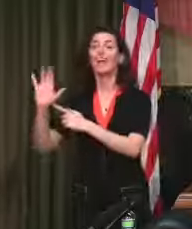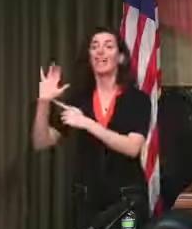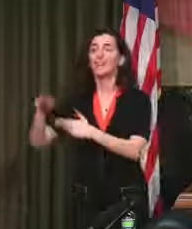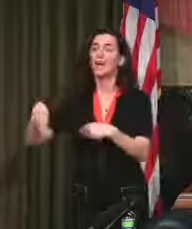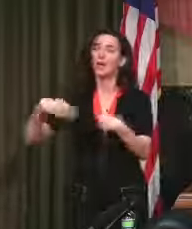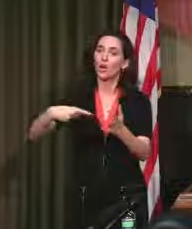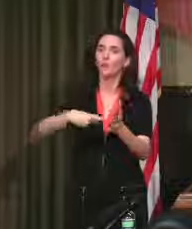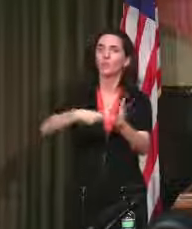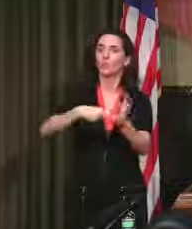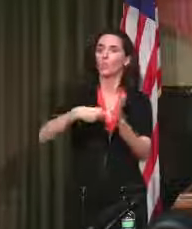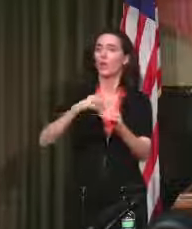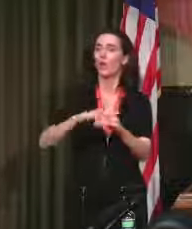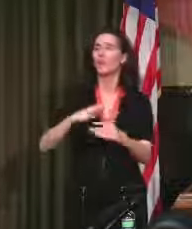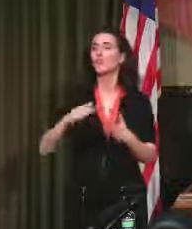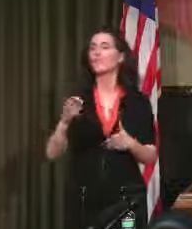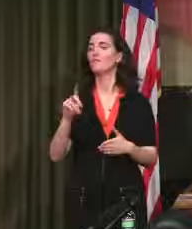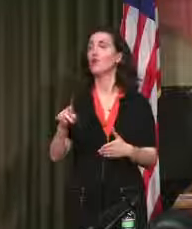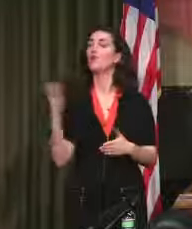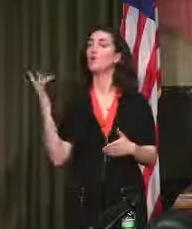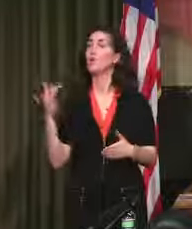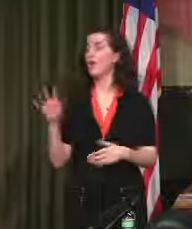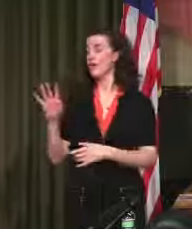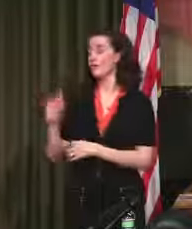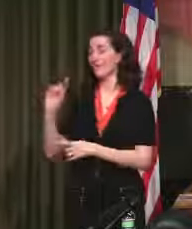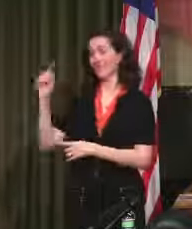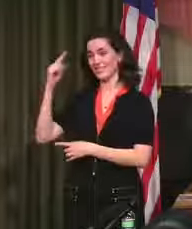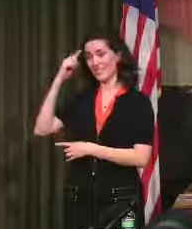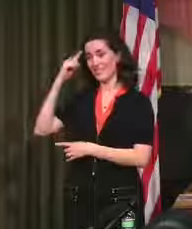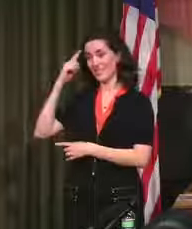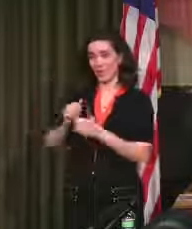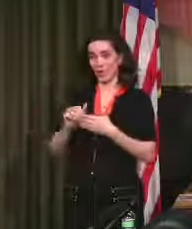demand on general fund because 40 cents on the dollar